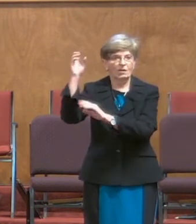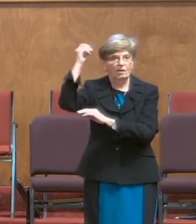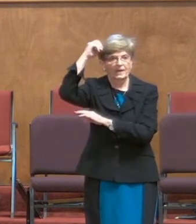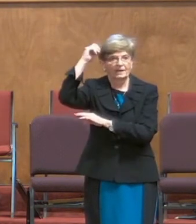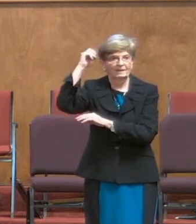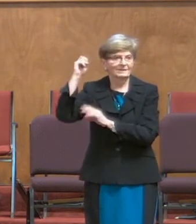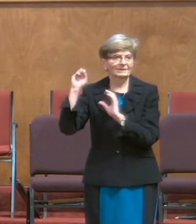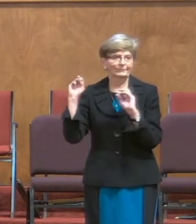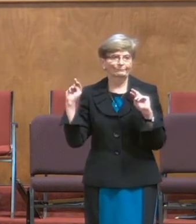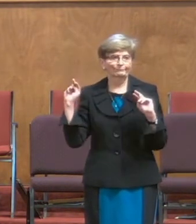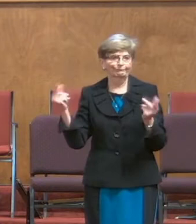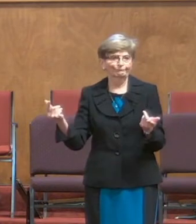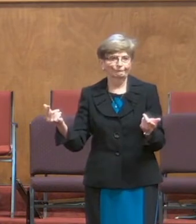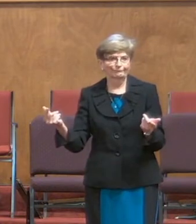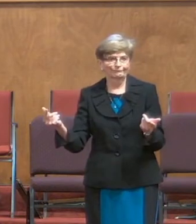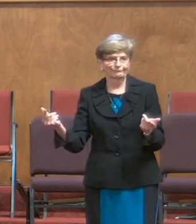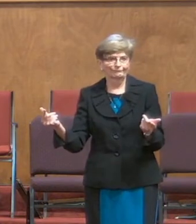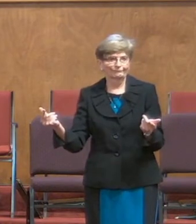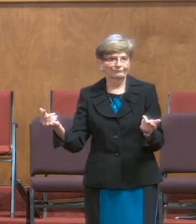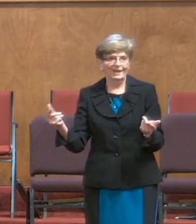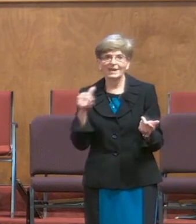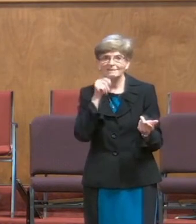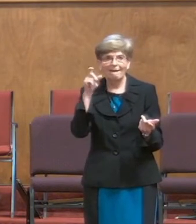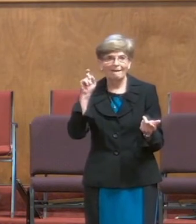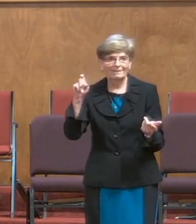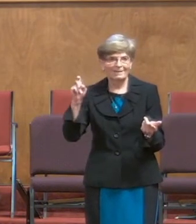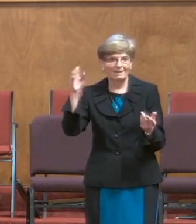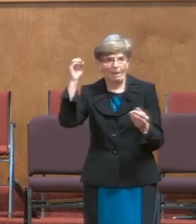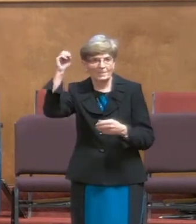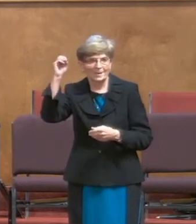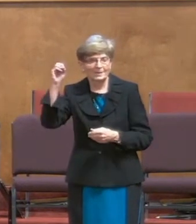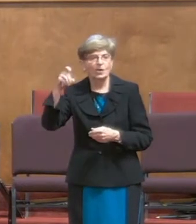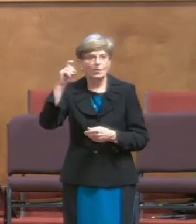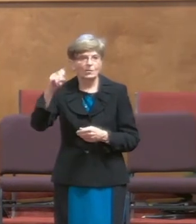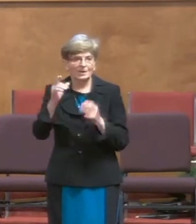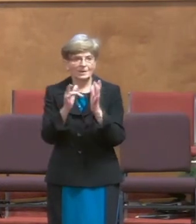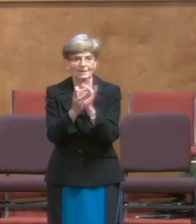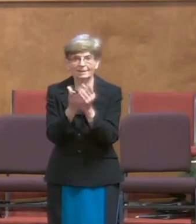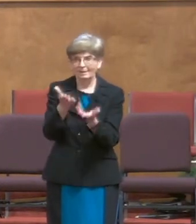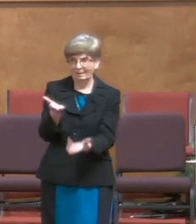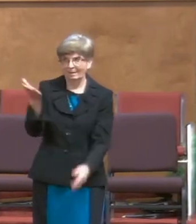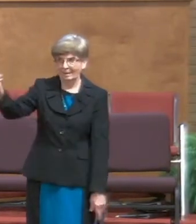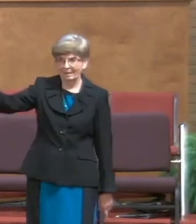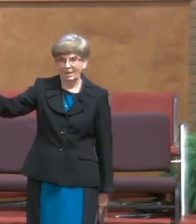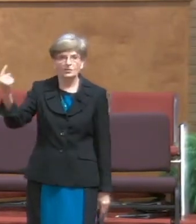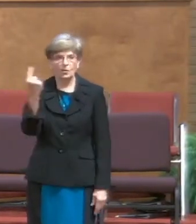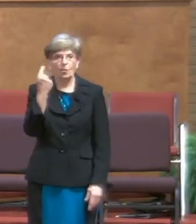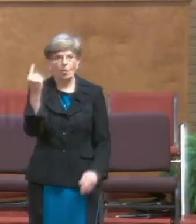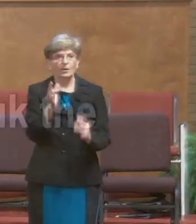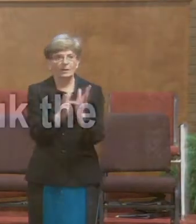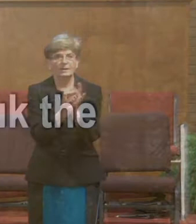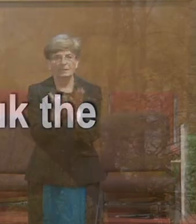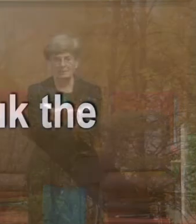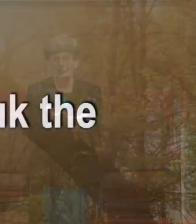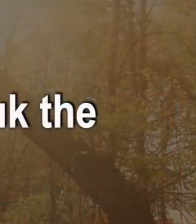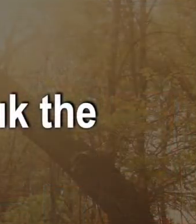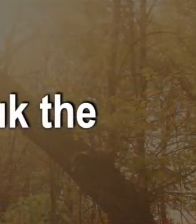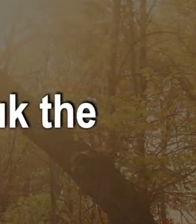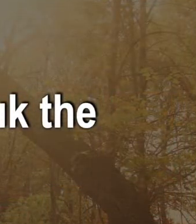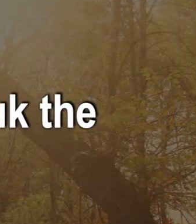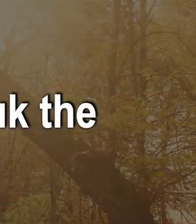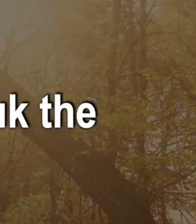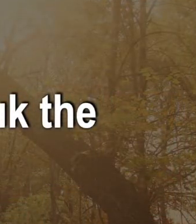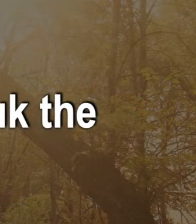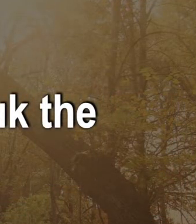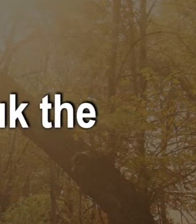we? We need the Word of God. And so that's why sola scriptura, and we're going to read from the scriptures today. Habakkuk chapter